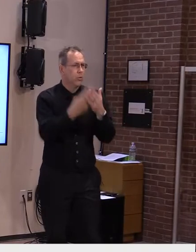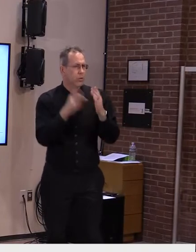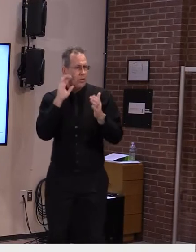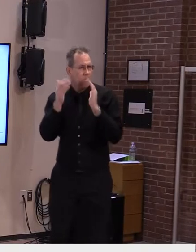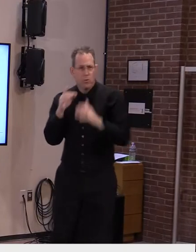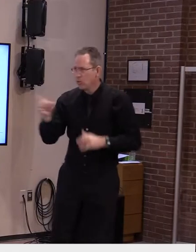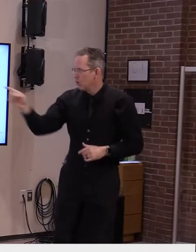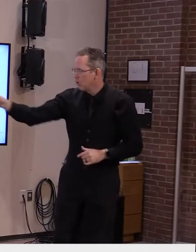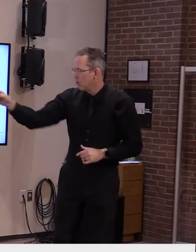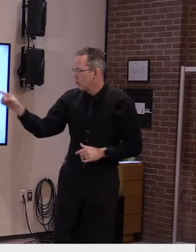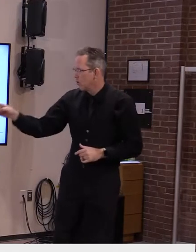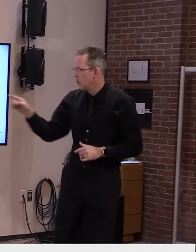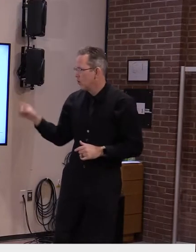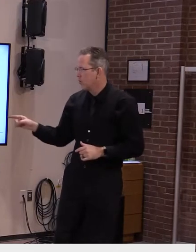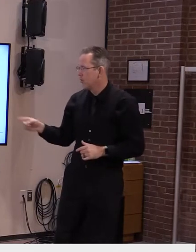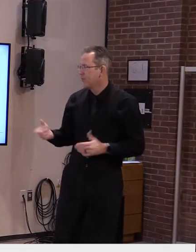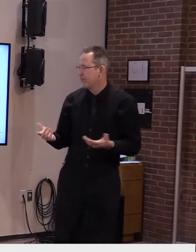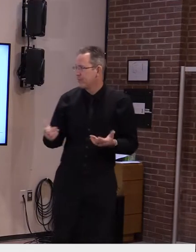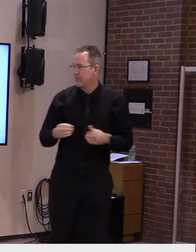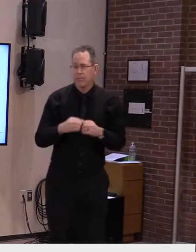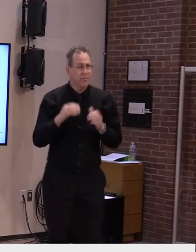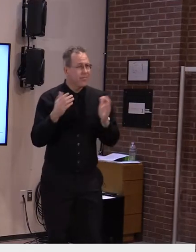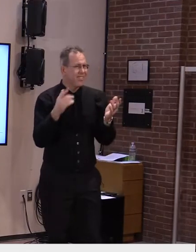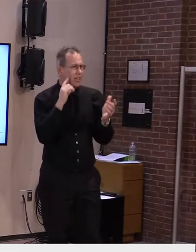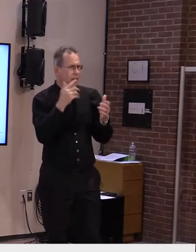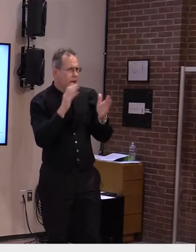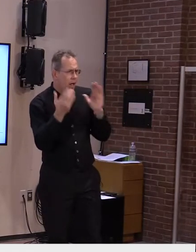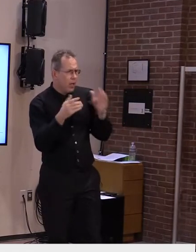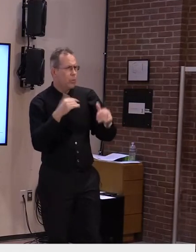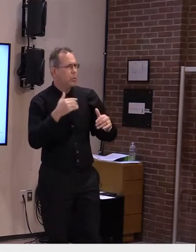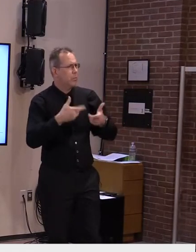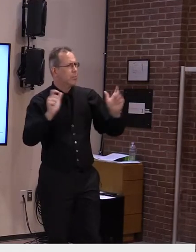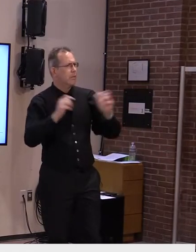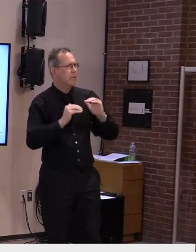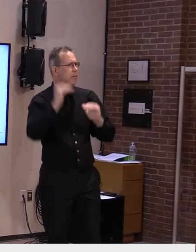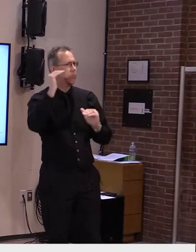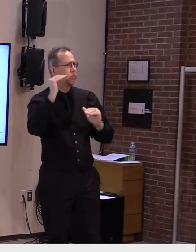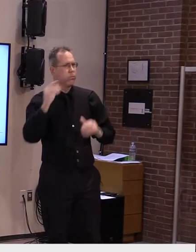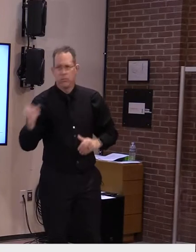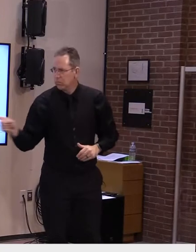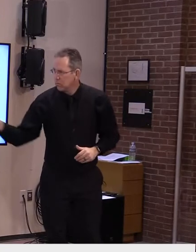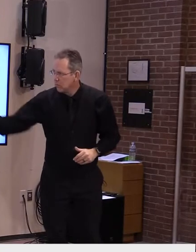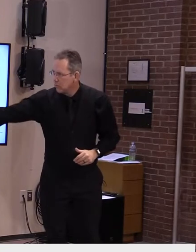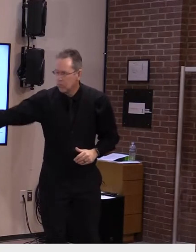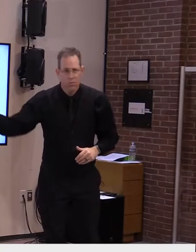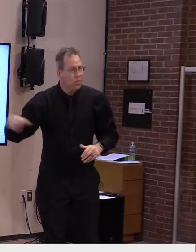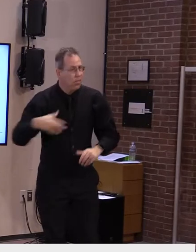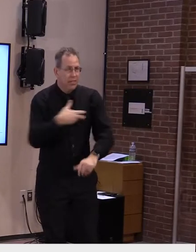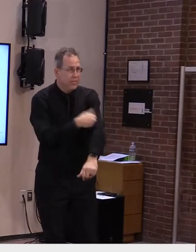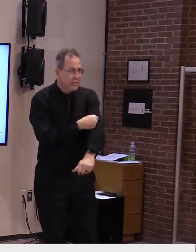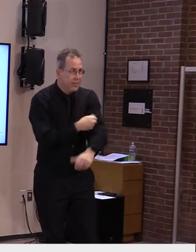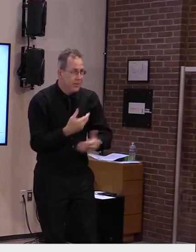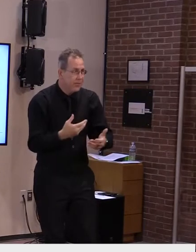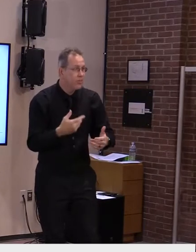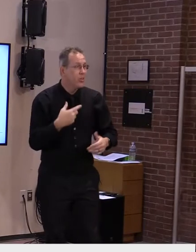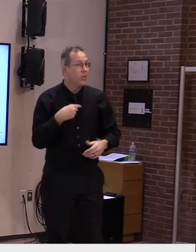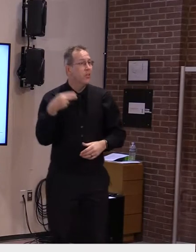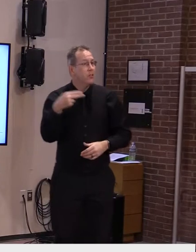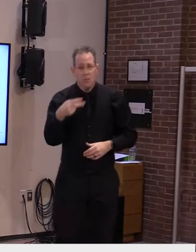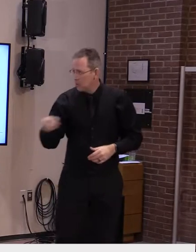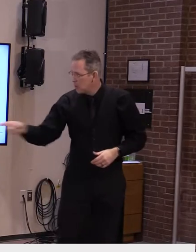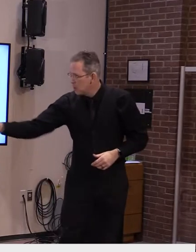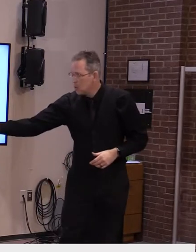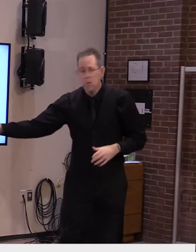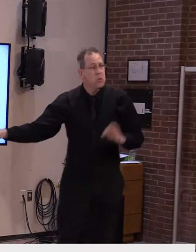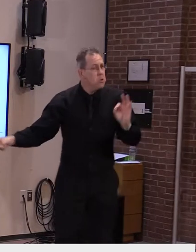for the month of November, you can see that those who are fully vaccinated but not boosted, they have quite a bit of protection relative to those who are